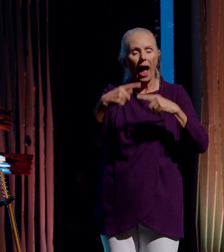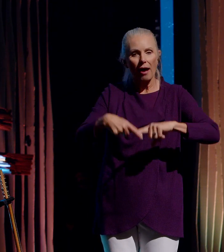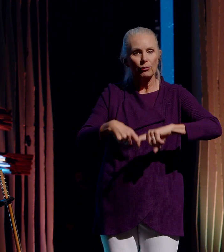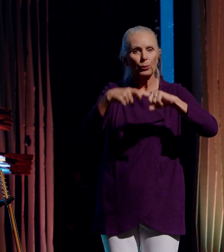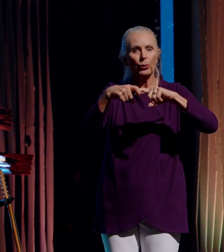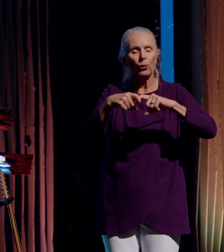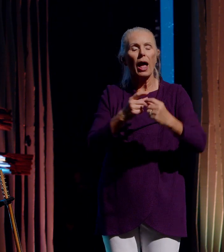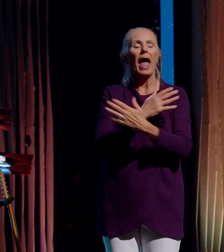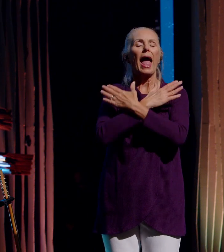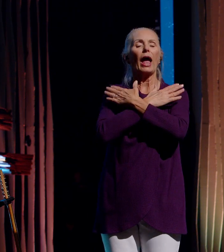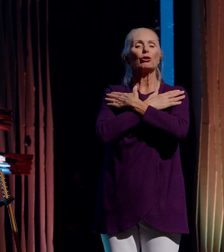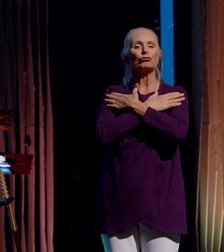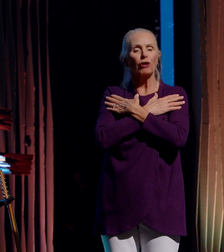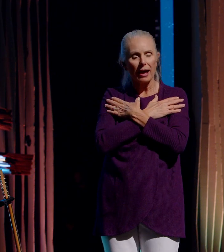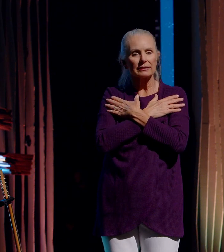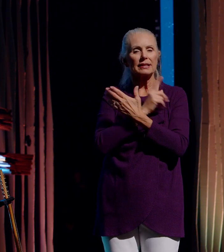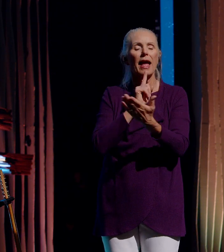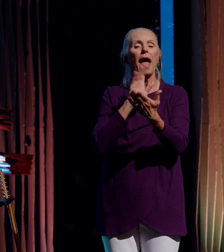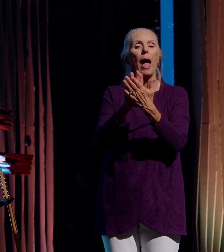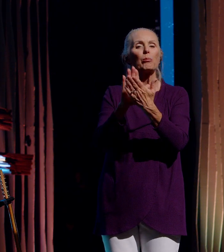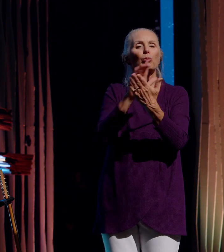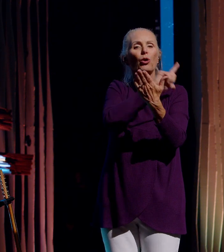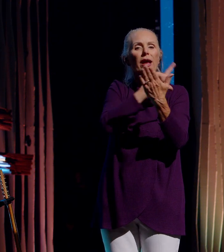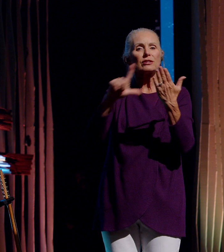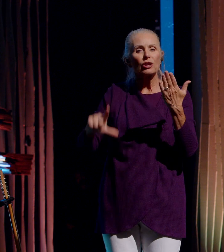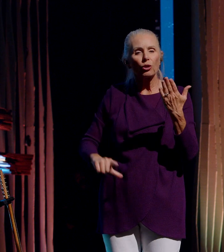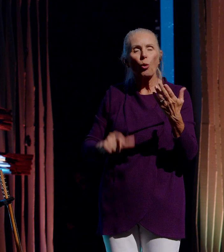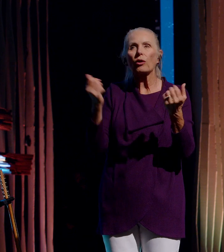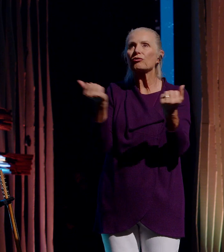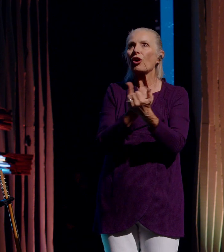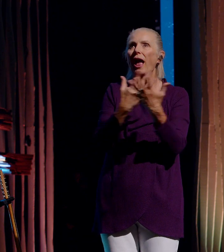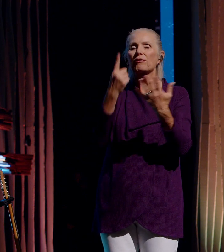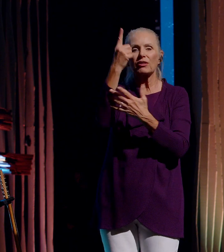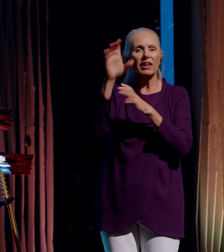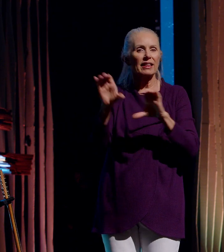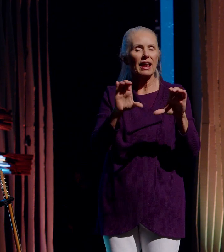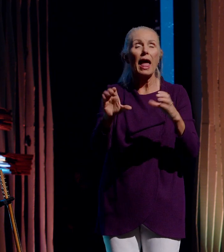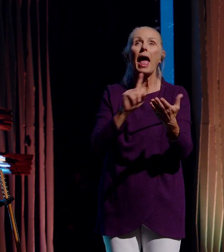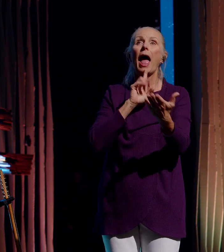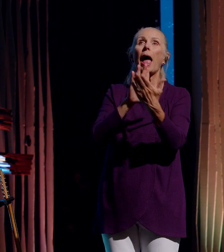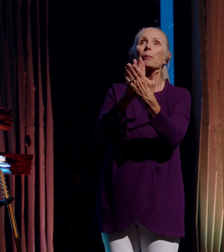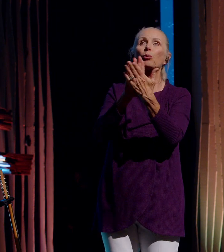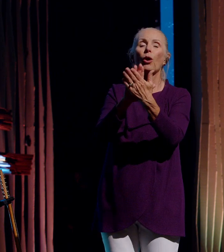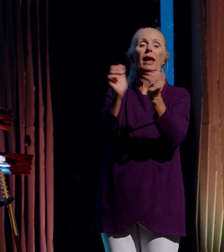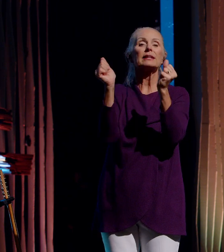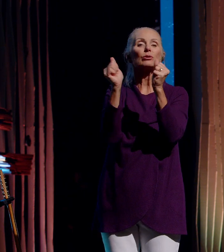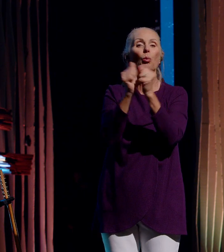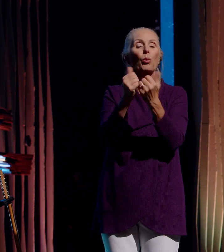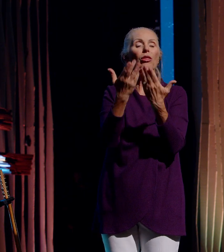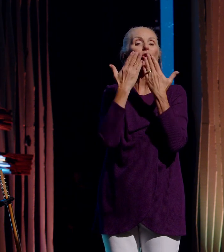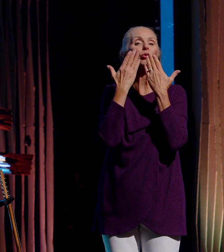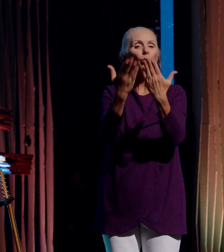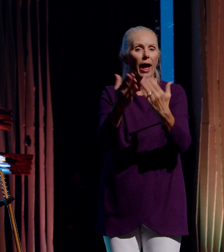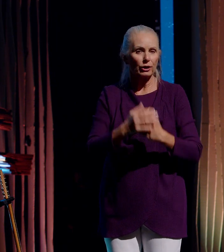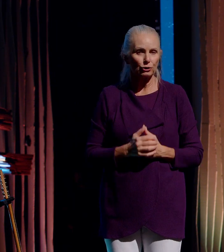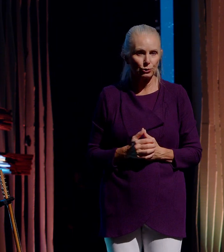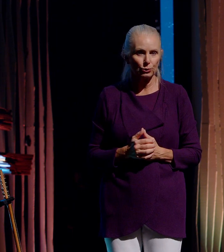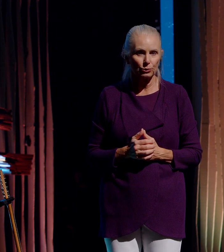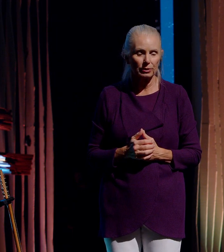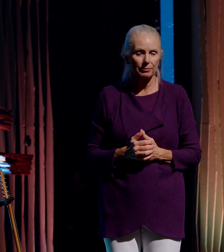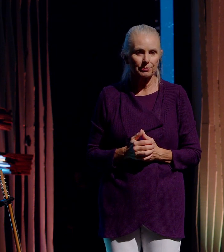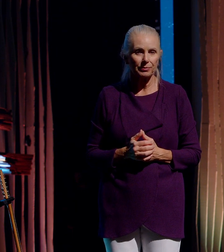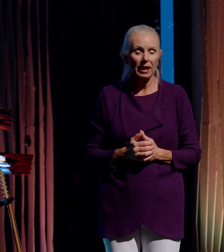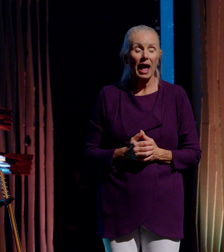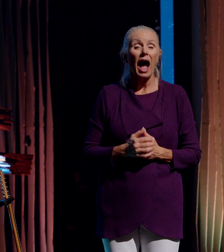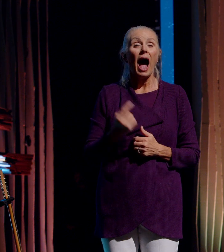rest, to praise the Lord for how what it is that he has done, and to praise him with gratitude. You know, something